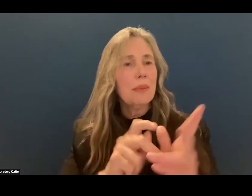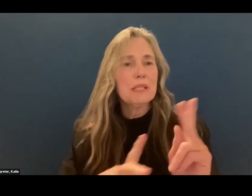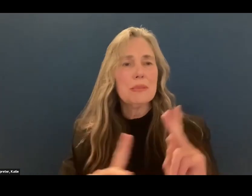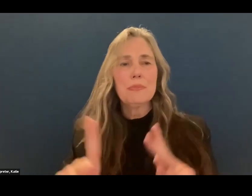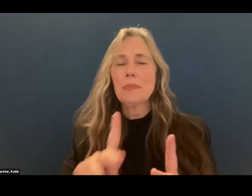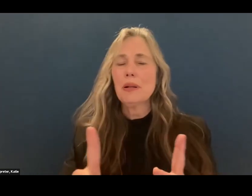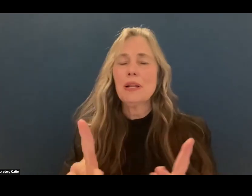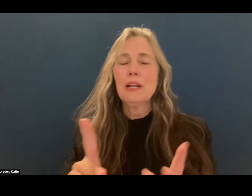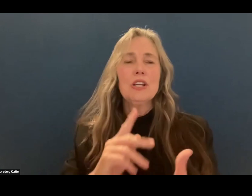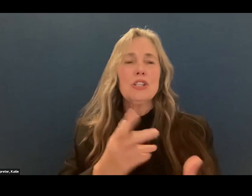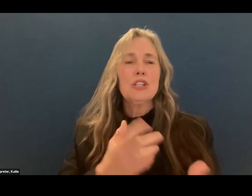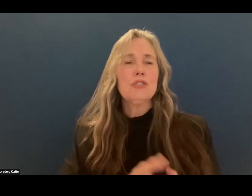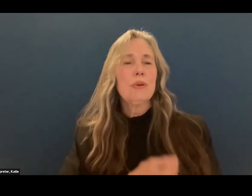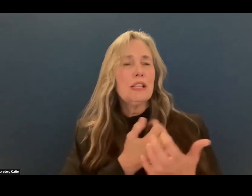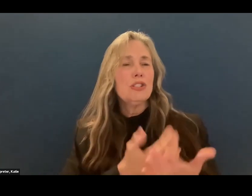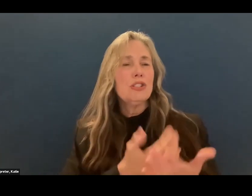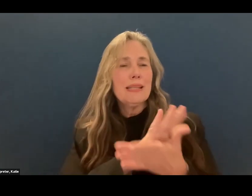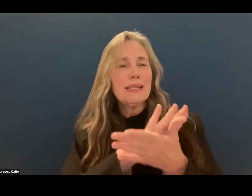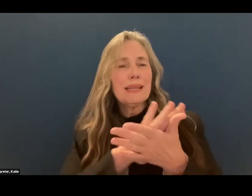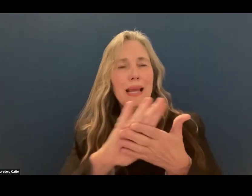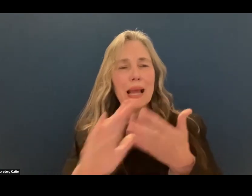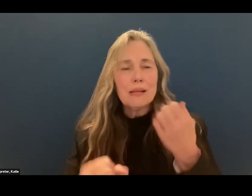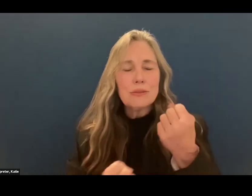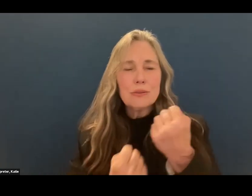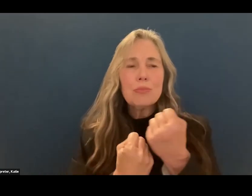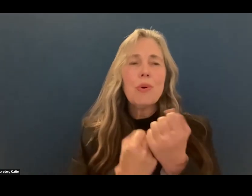kind, supportive, and great at helping others grow.